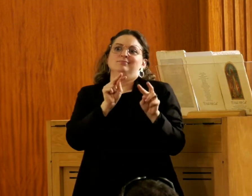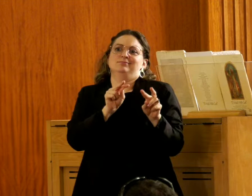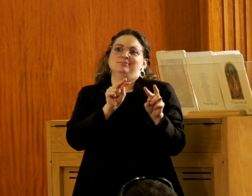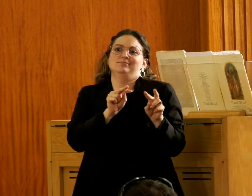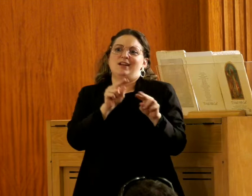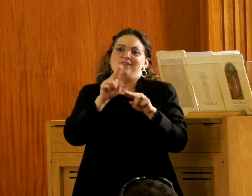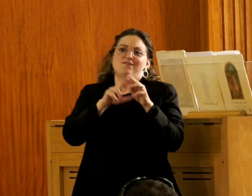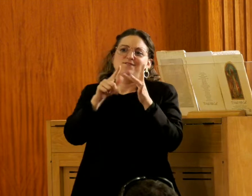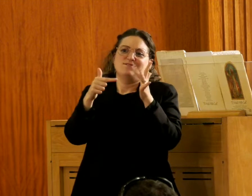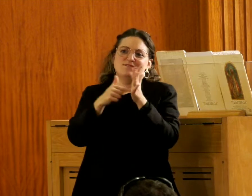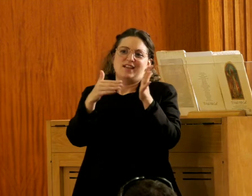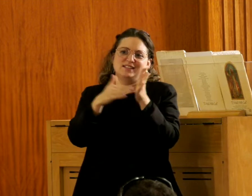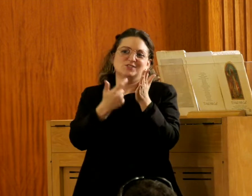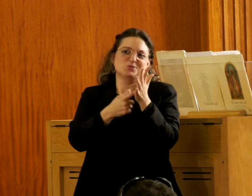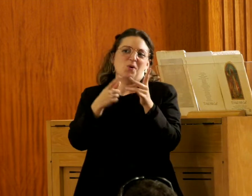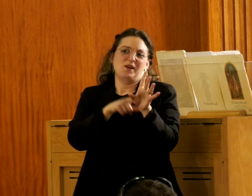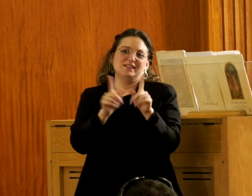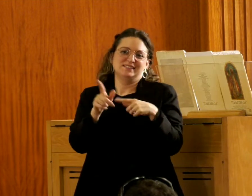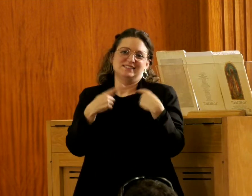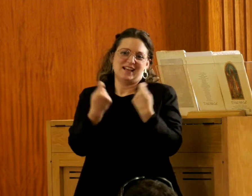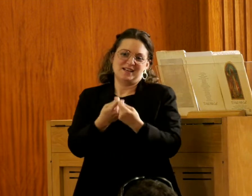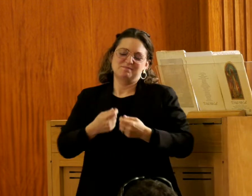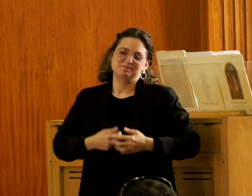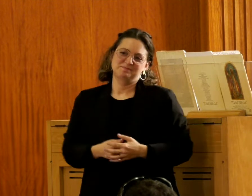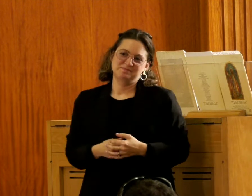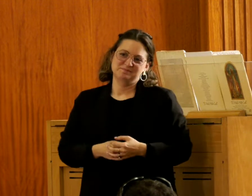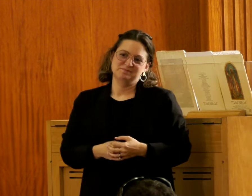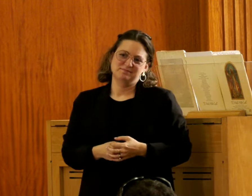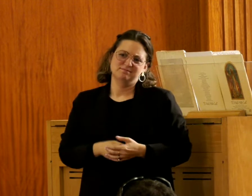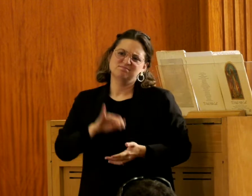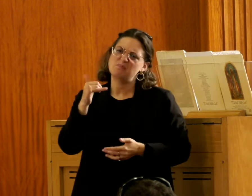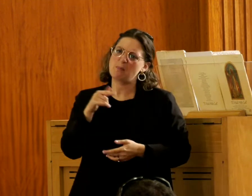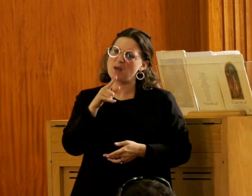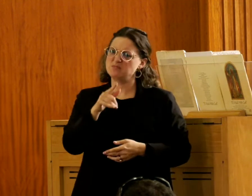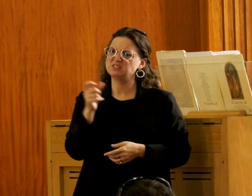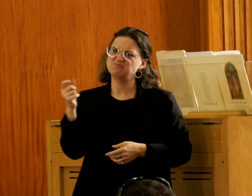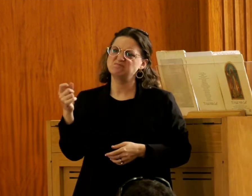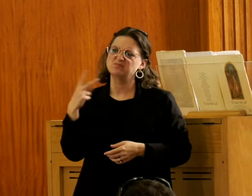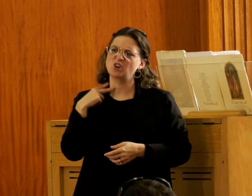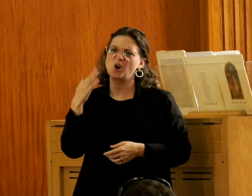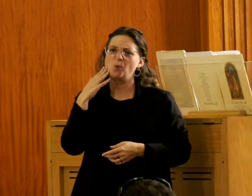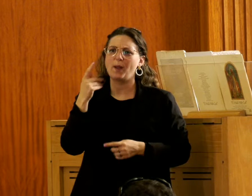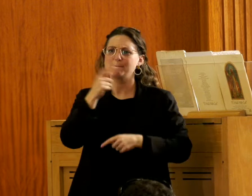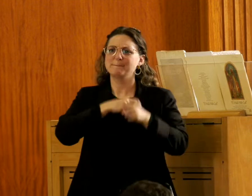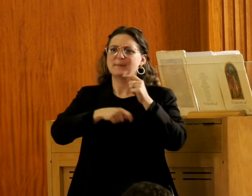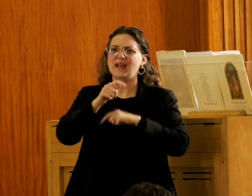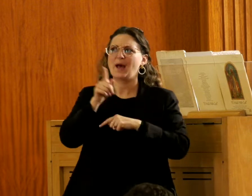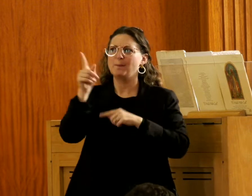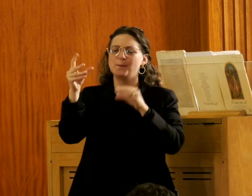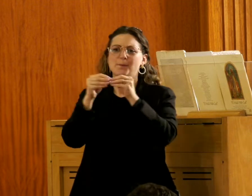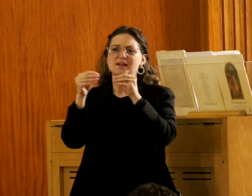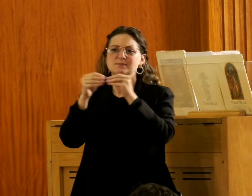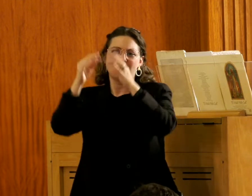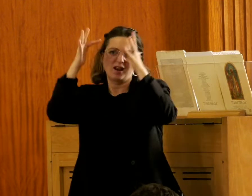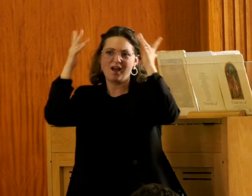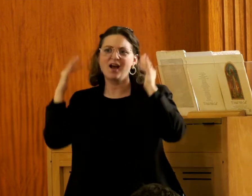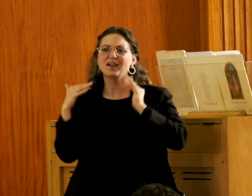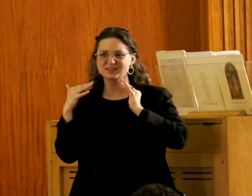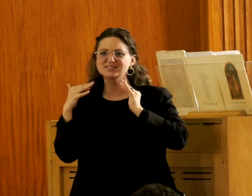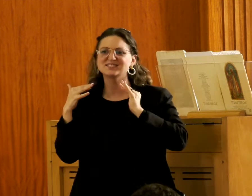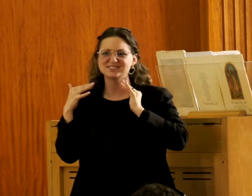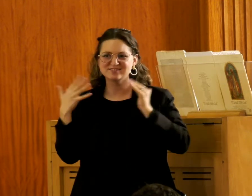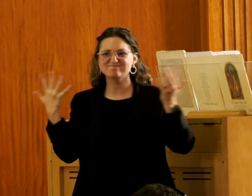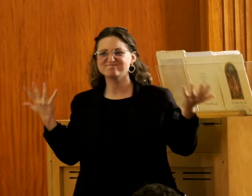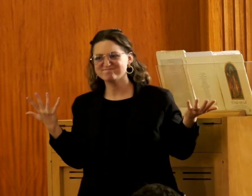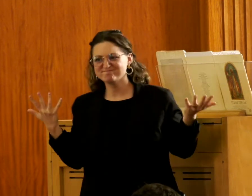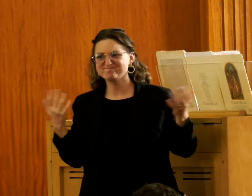Maroons. She probably was probably disappointed they went to Queensland, so that's how the doggies got into